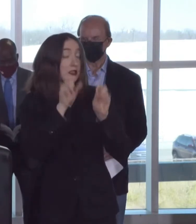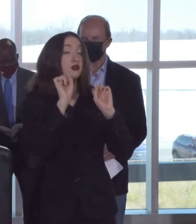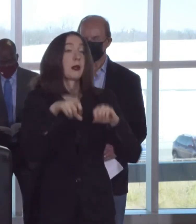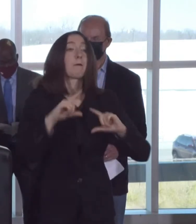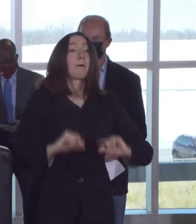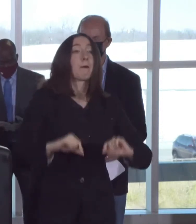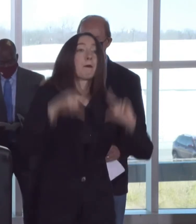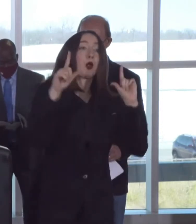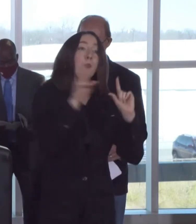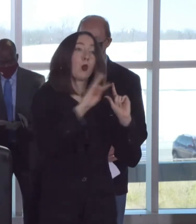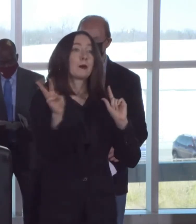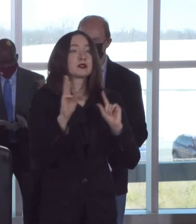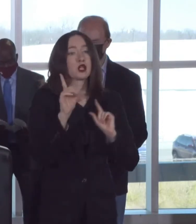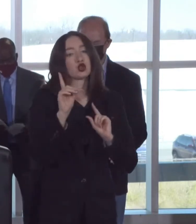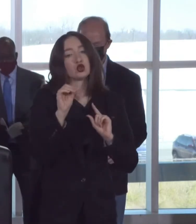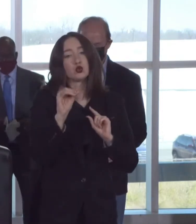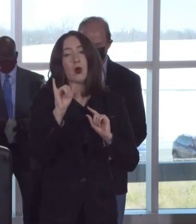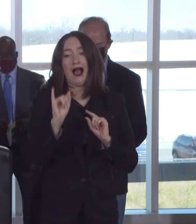to